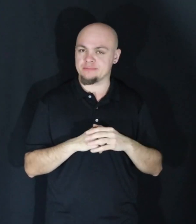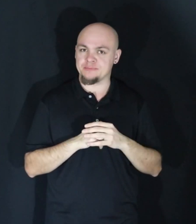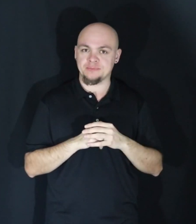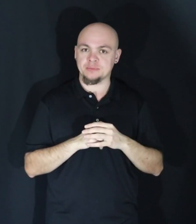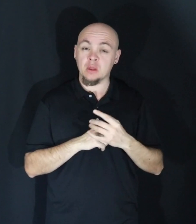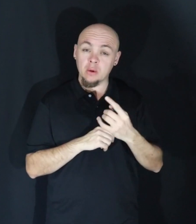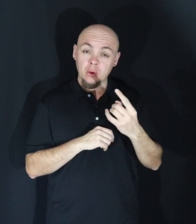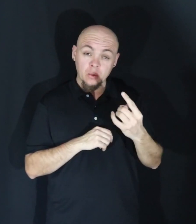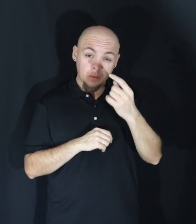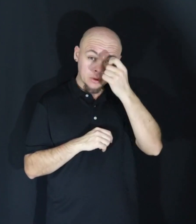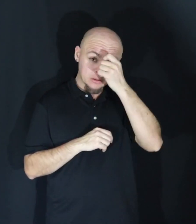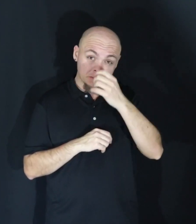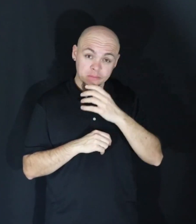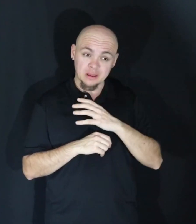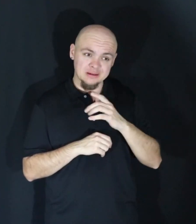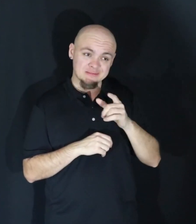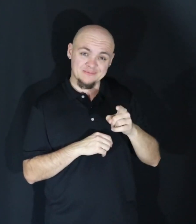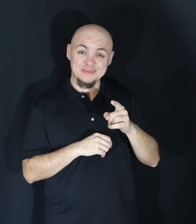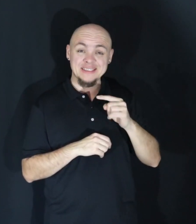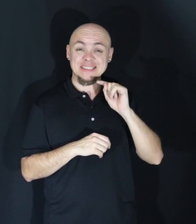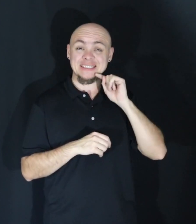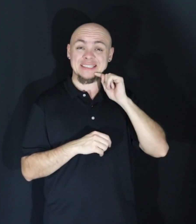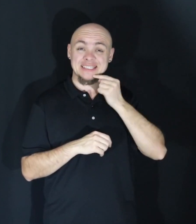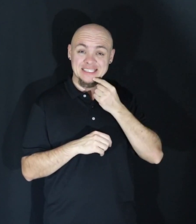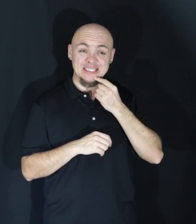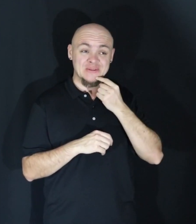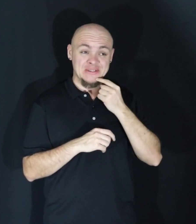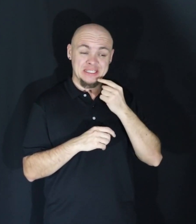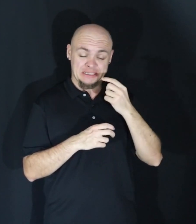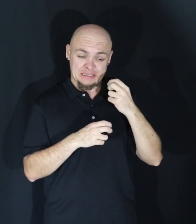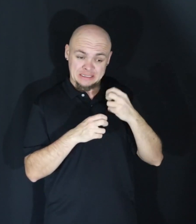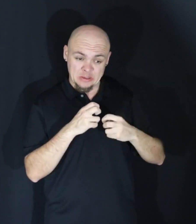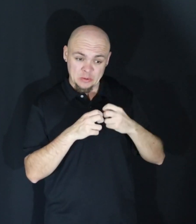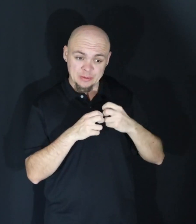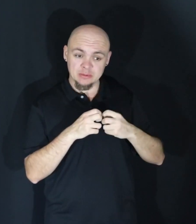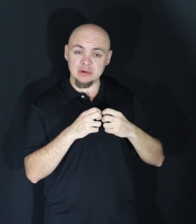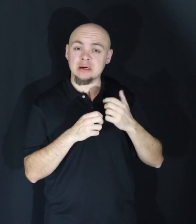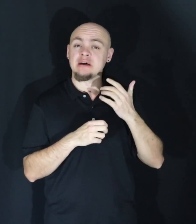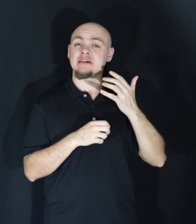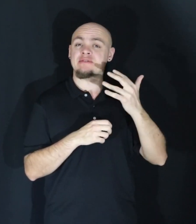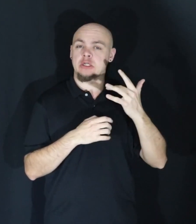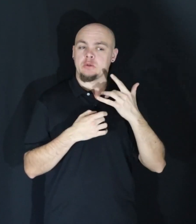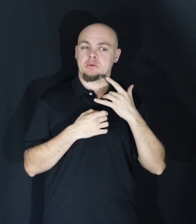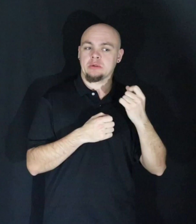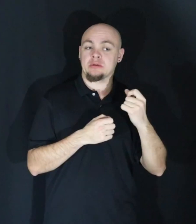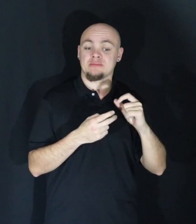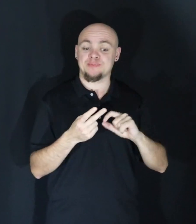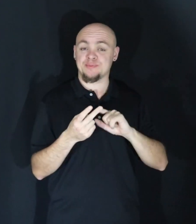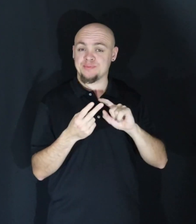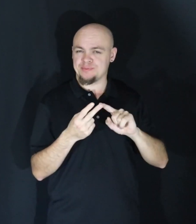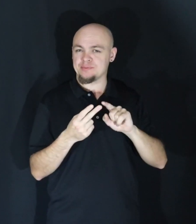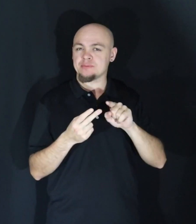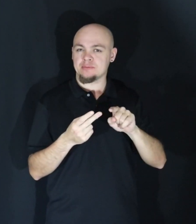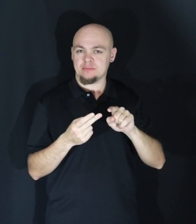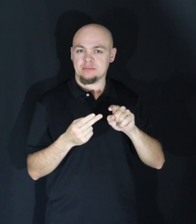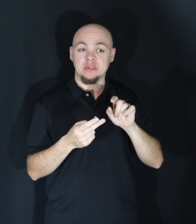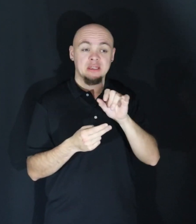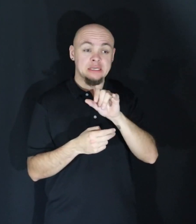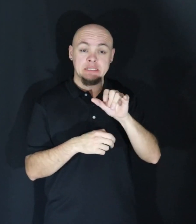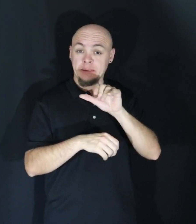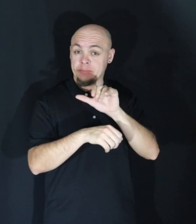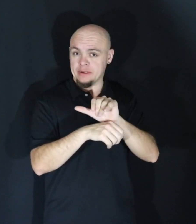One man was in critical condition, but eventually recovered. The other was released from the hospital the same